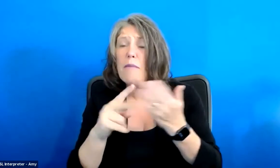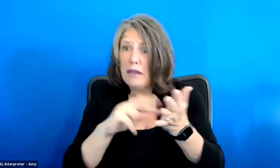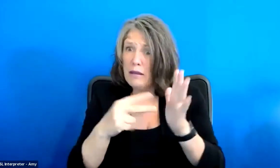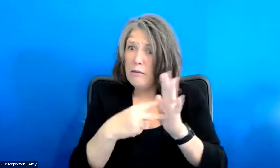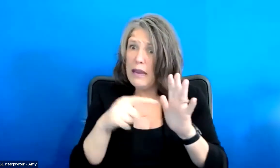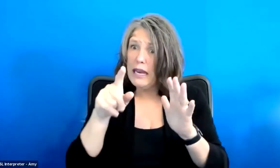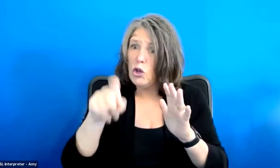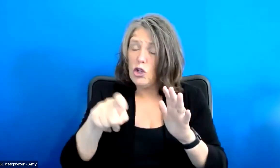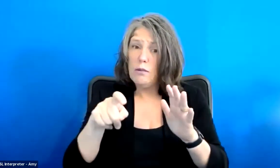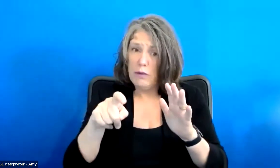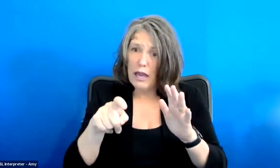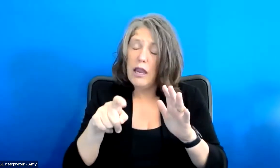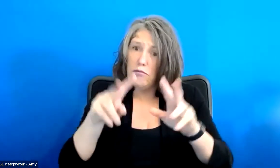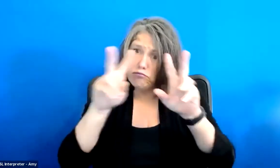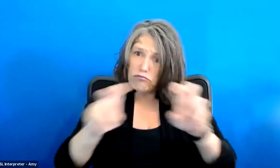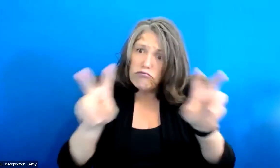substantial review.